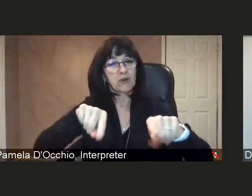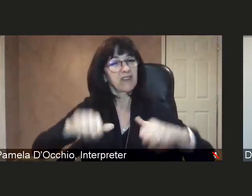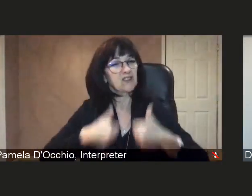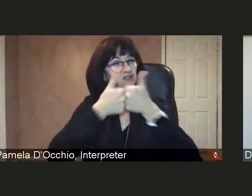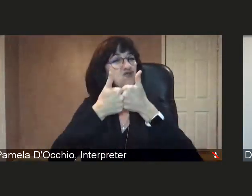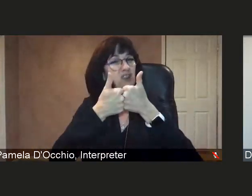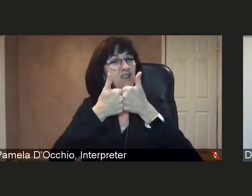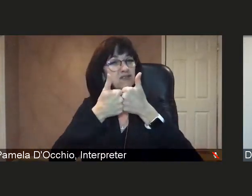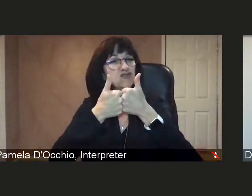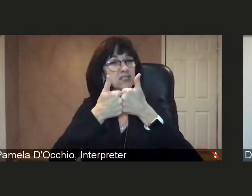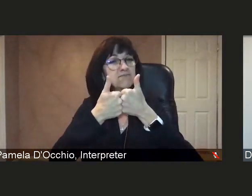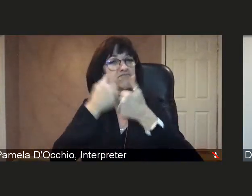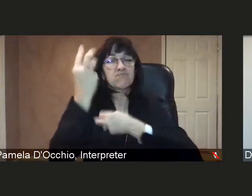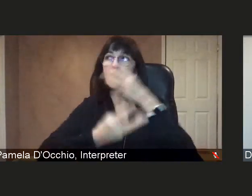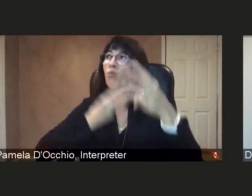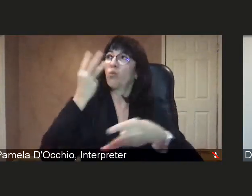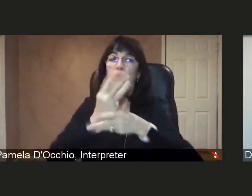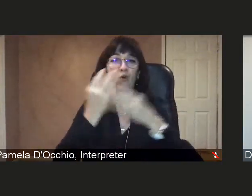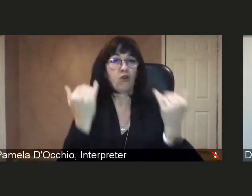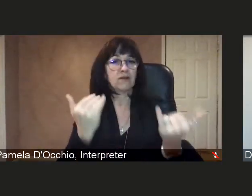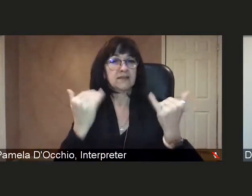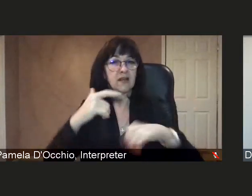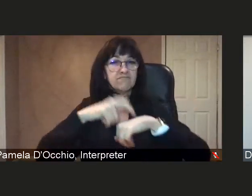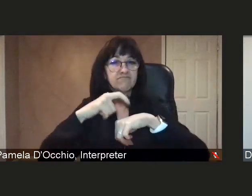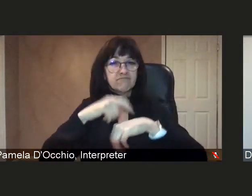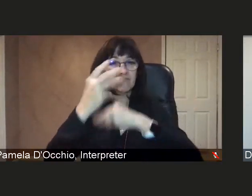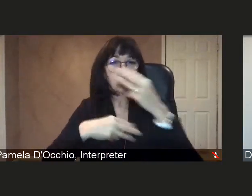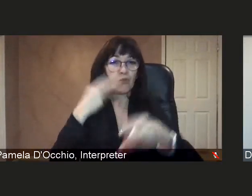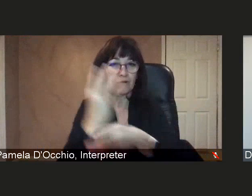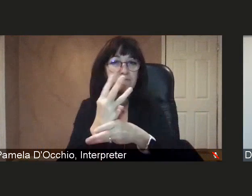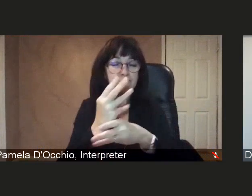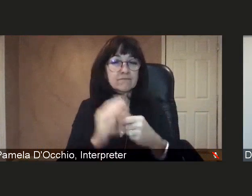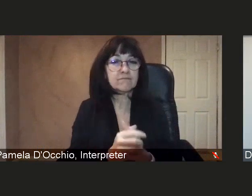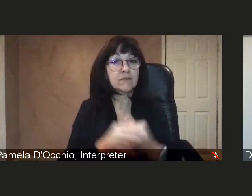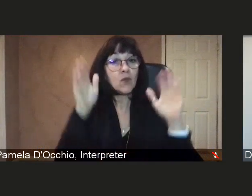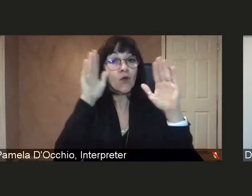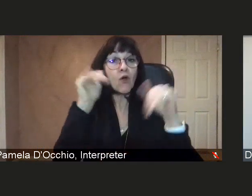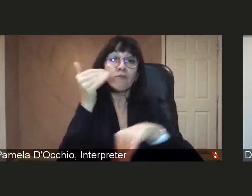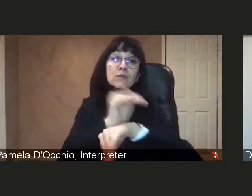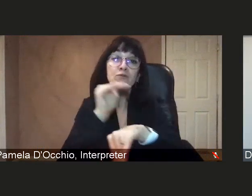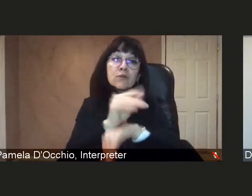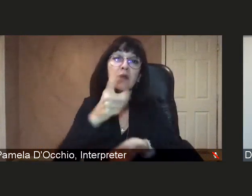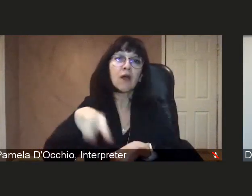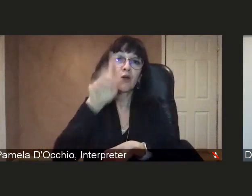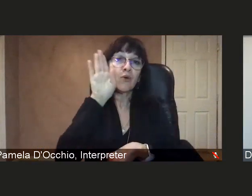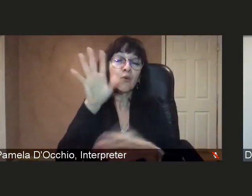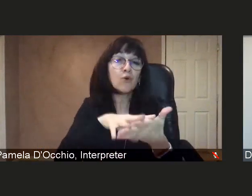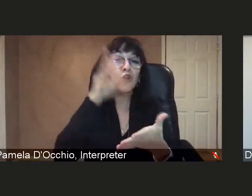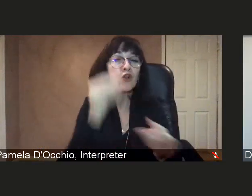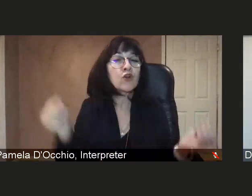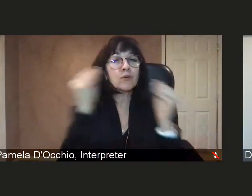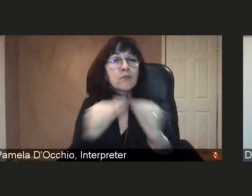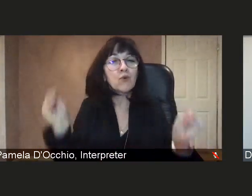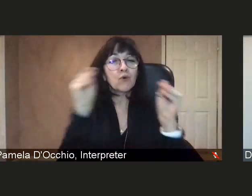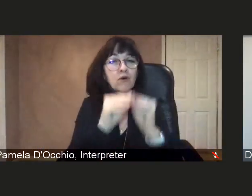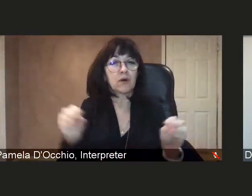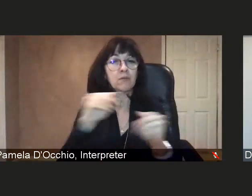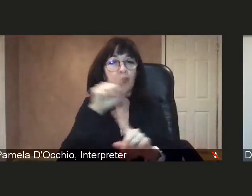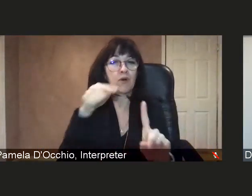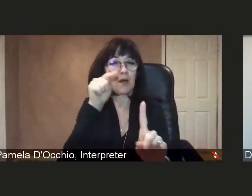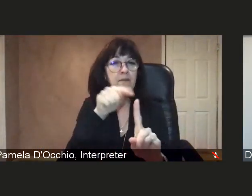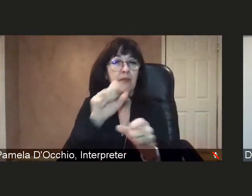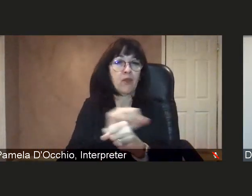time. Tonight, you will hopefully learn more about the impact of the novel coronavirus and